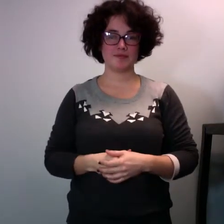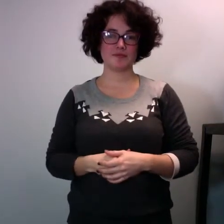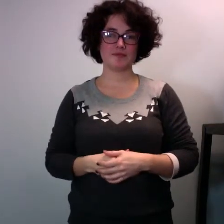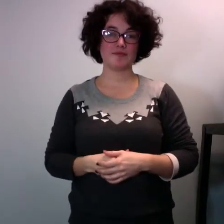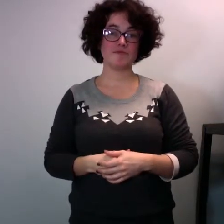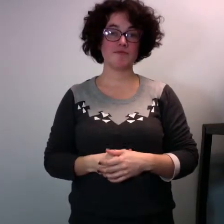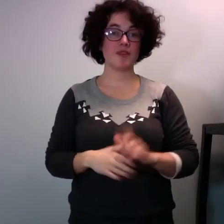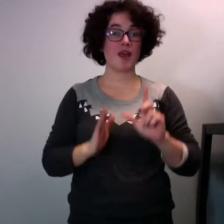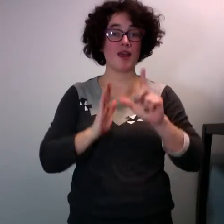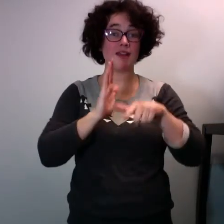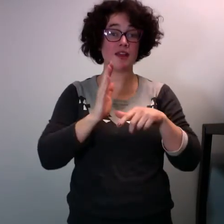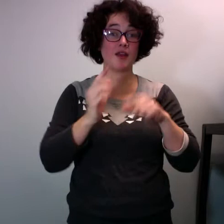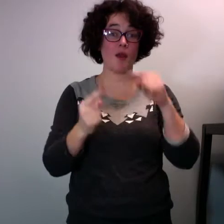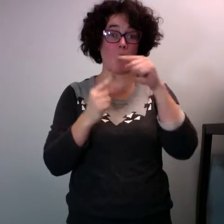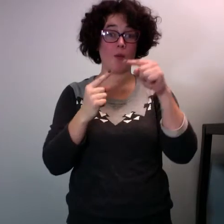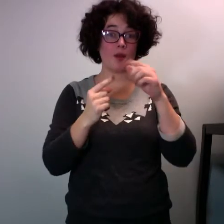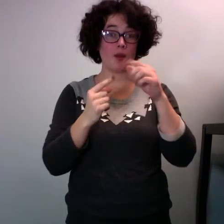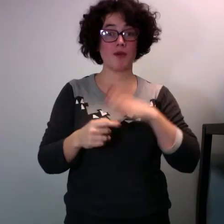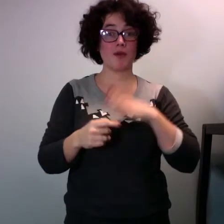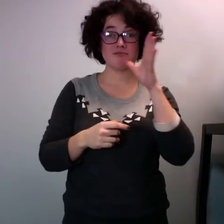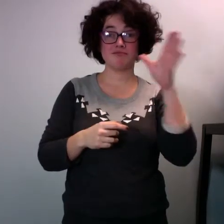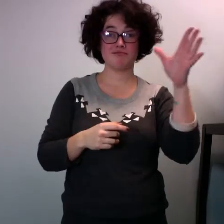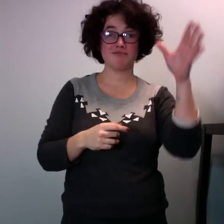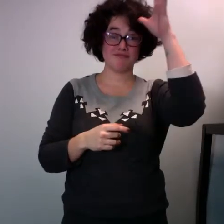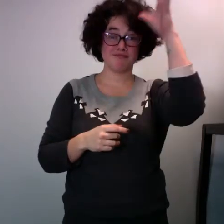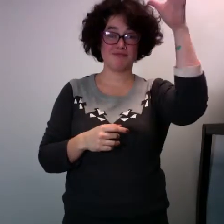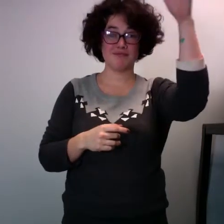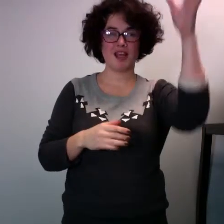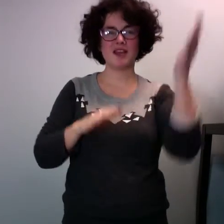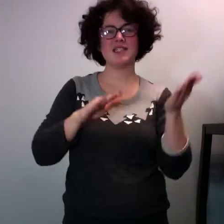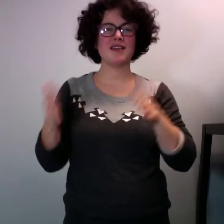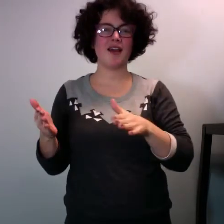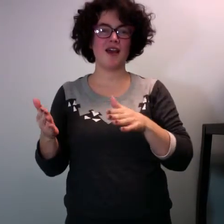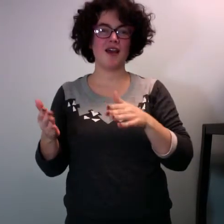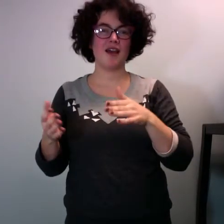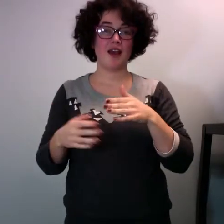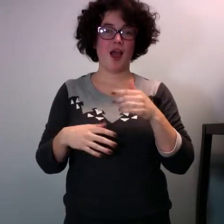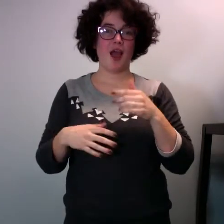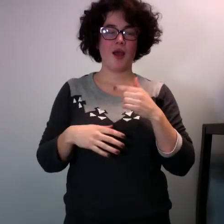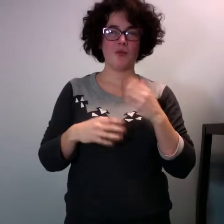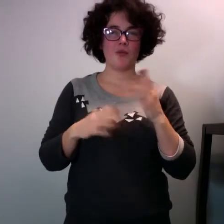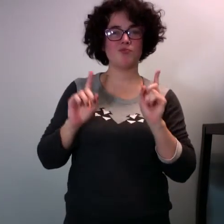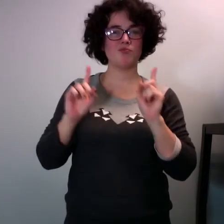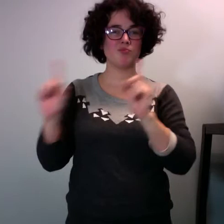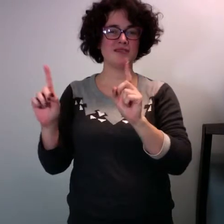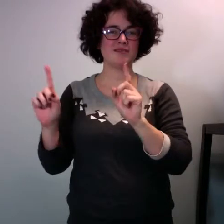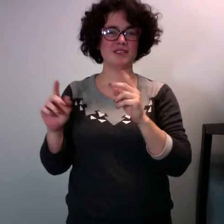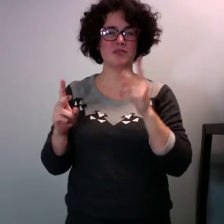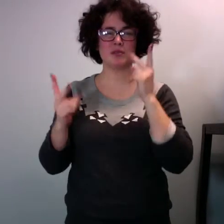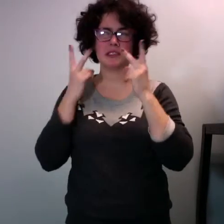Later on, when my grandparents died, I attended the auction where unfortunately everything was auctioned